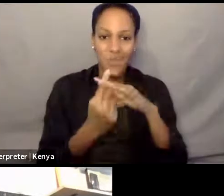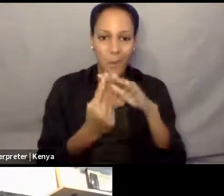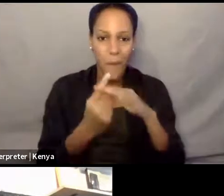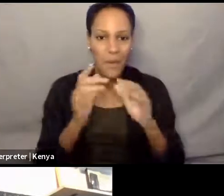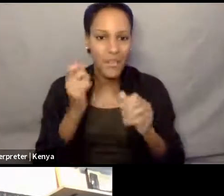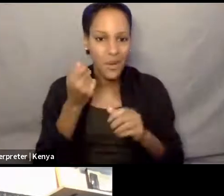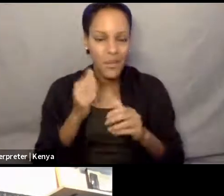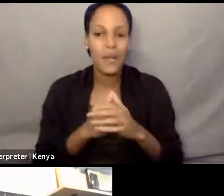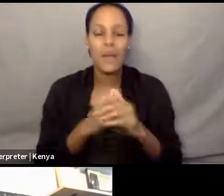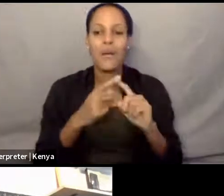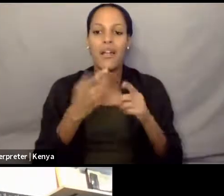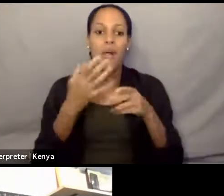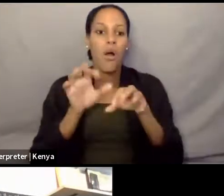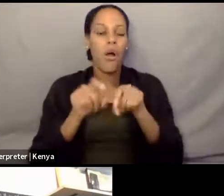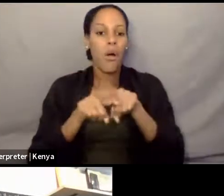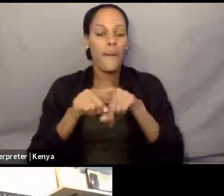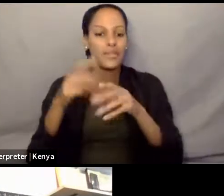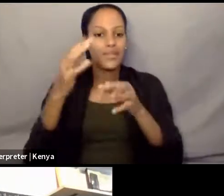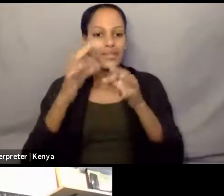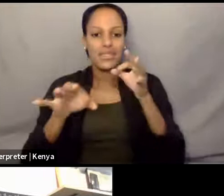the simple acts of kindness